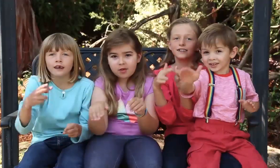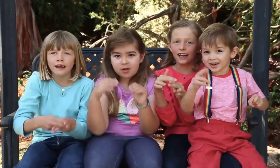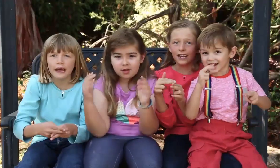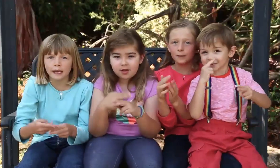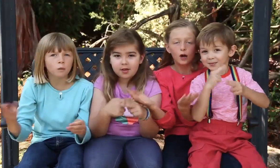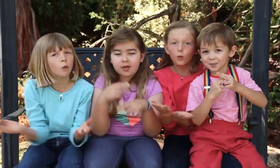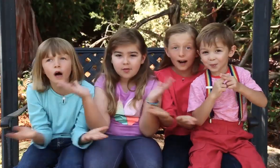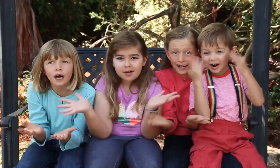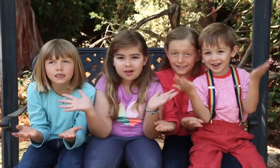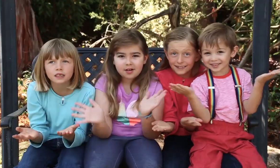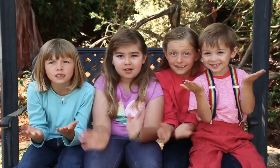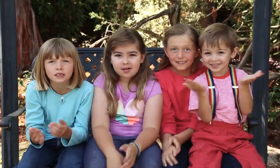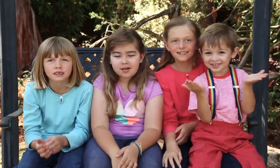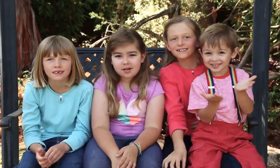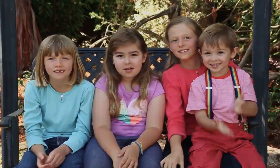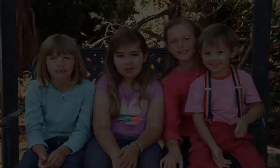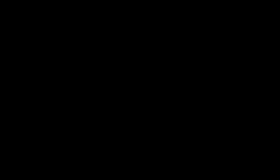Your name what?